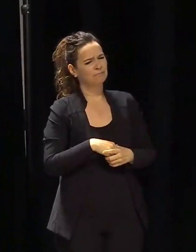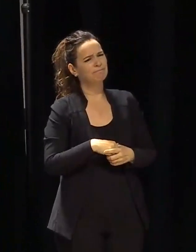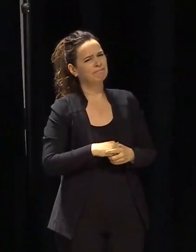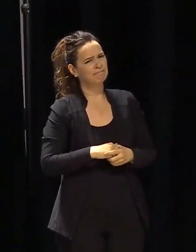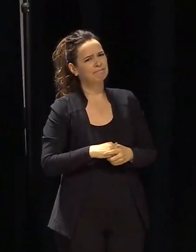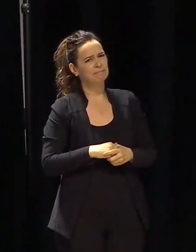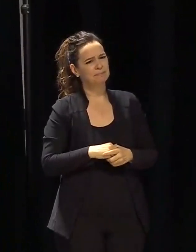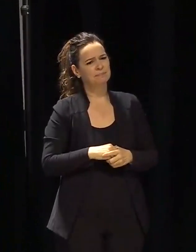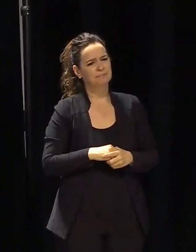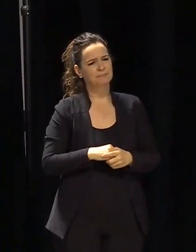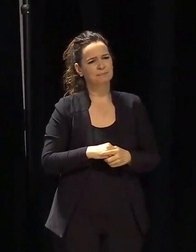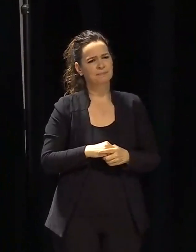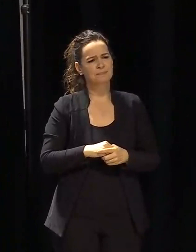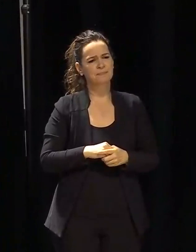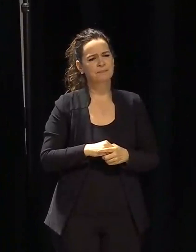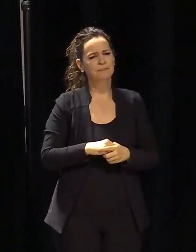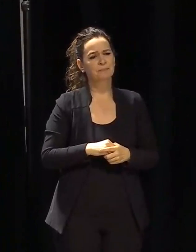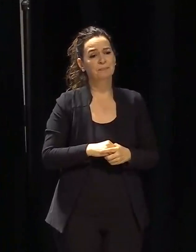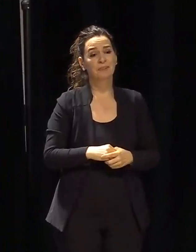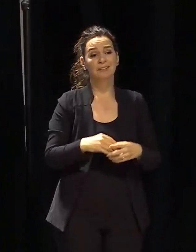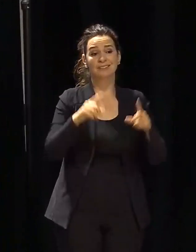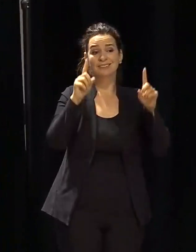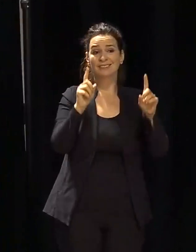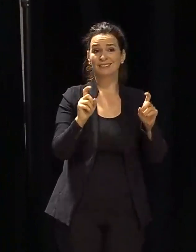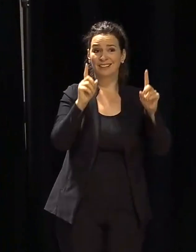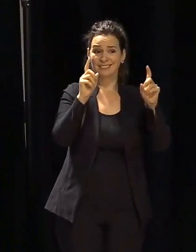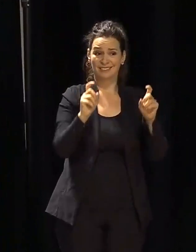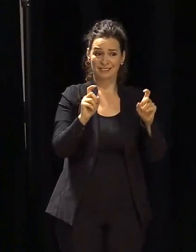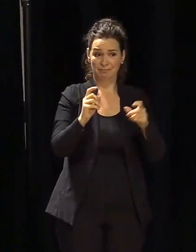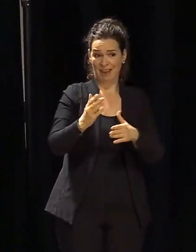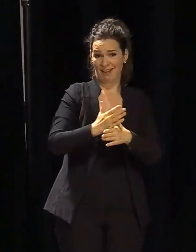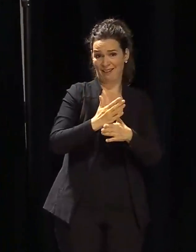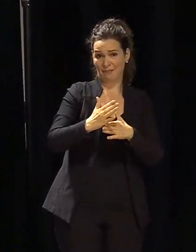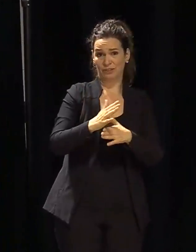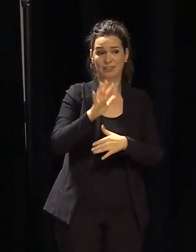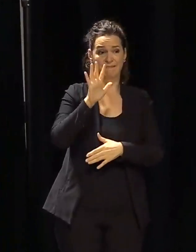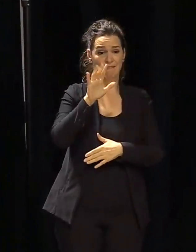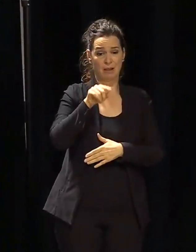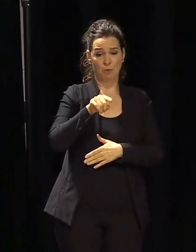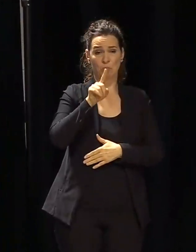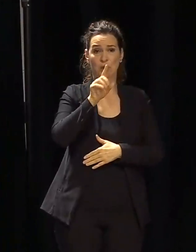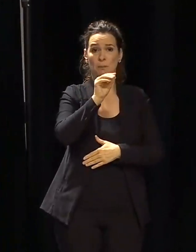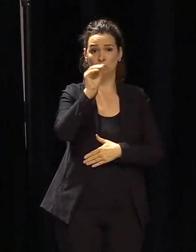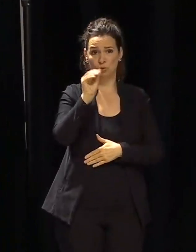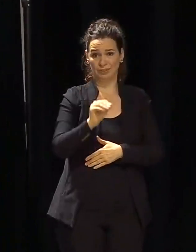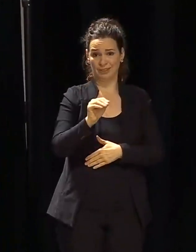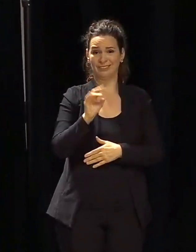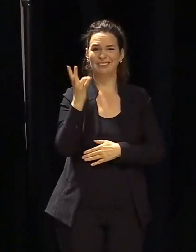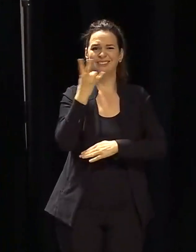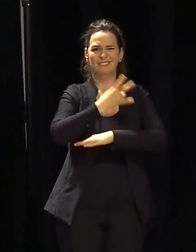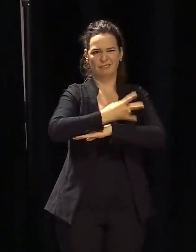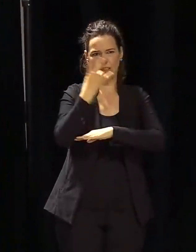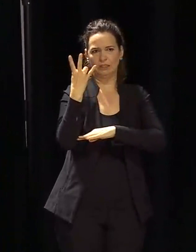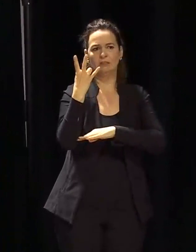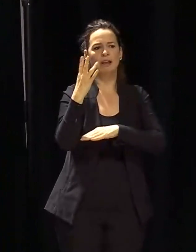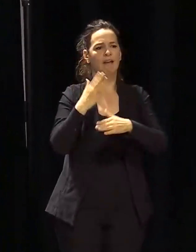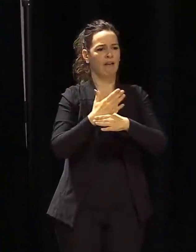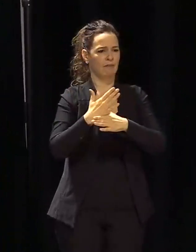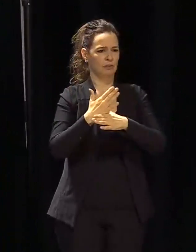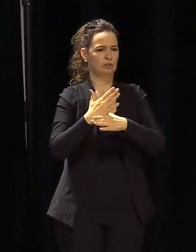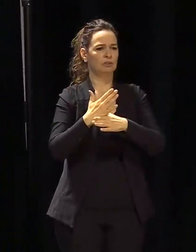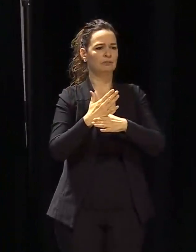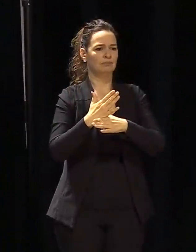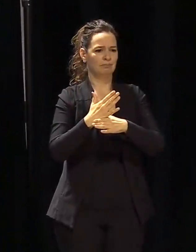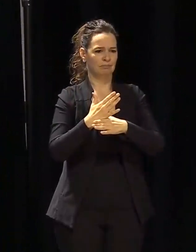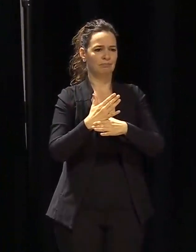Testing, our 7-day average, 5.1%, over 7,600 tests yesterday. We had a day over the weekend where we had